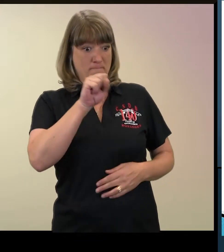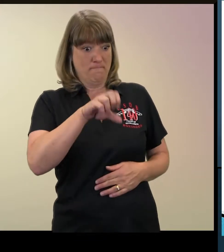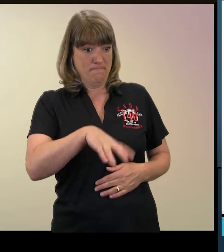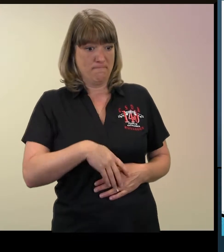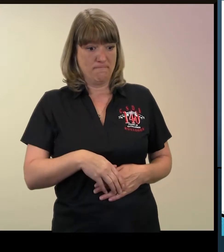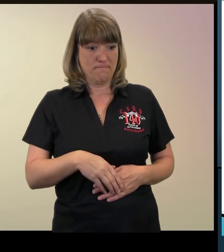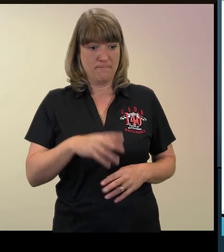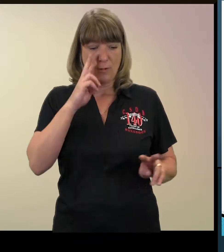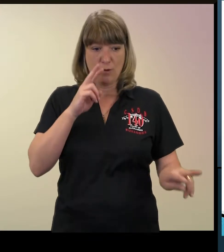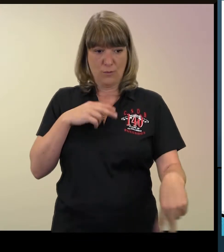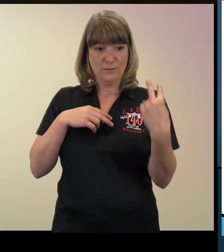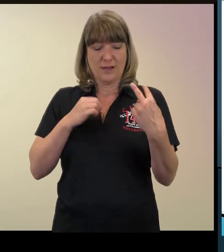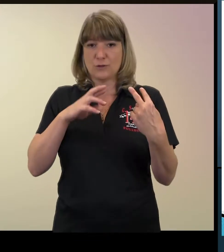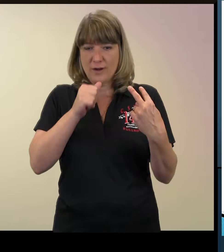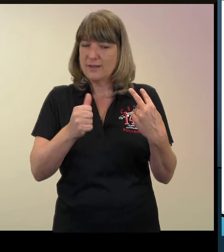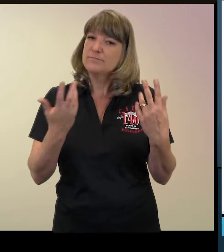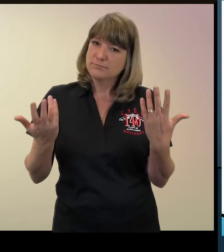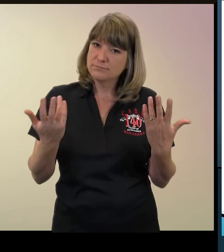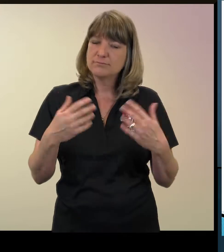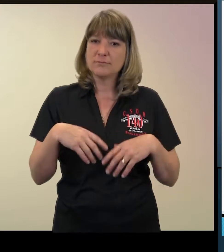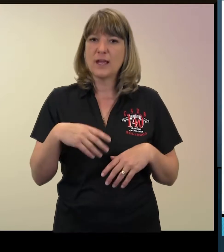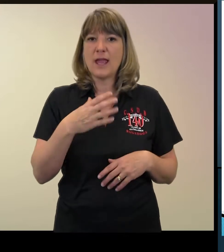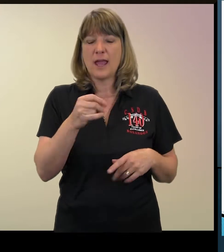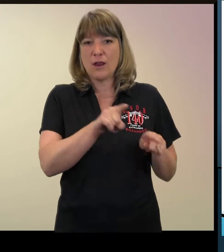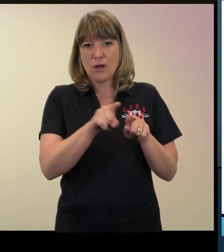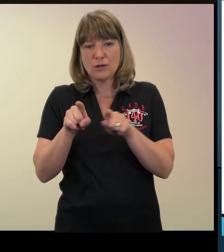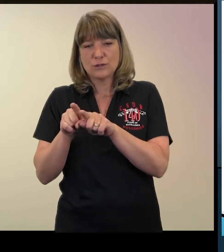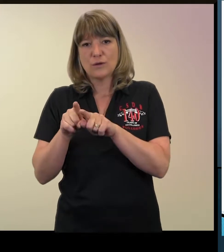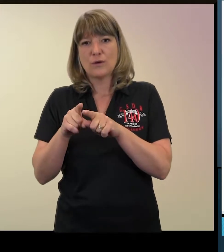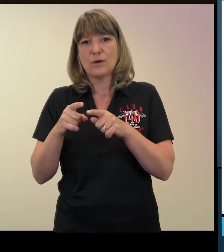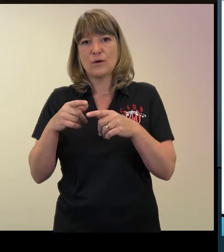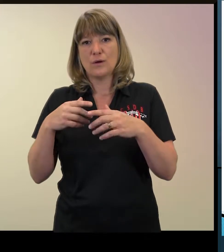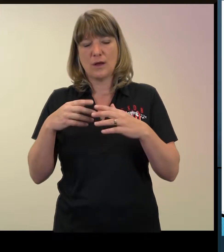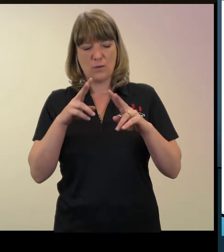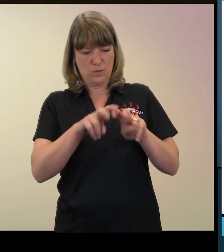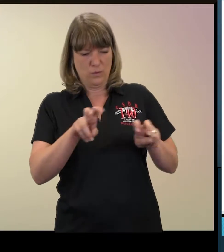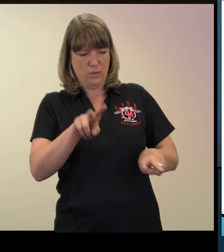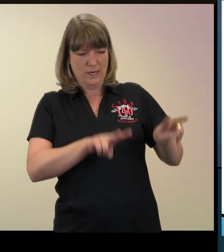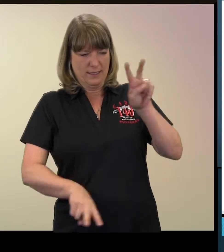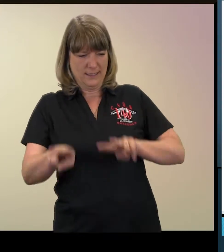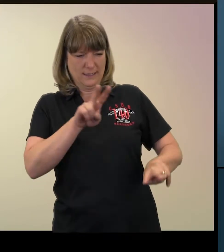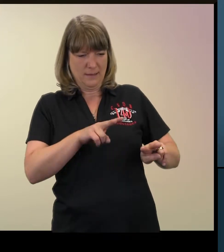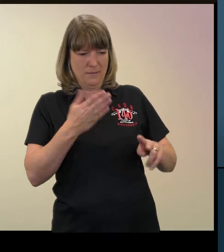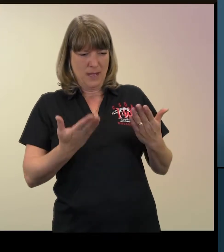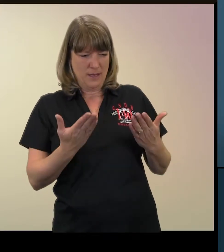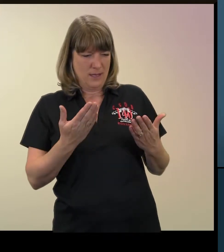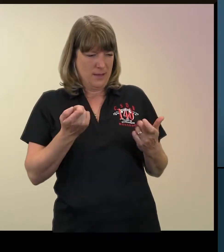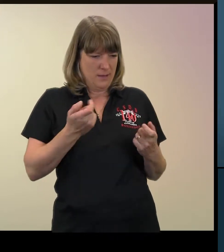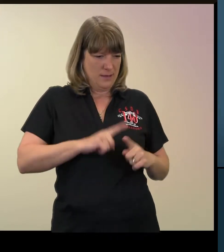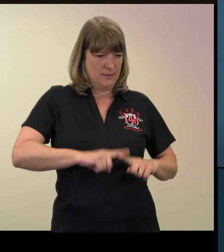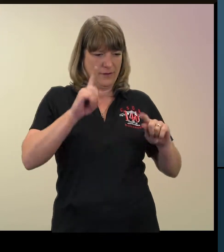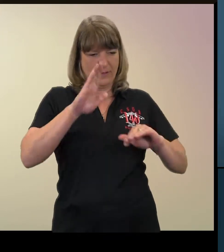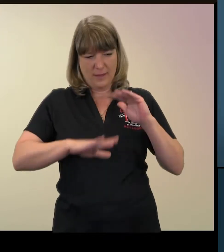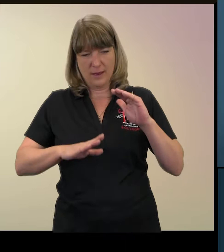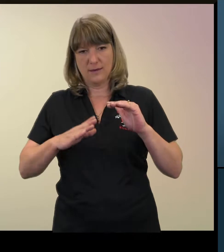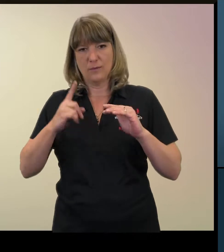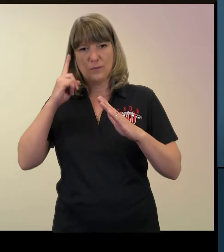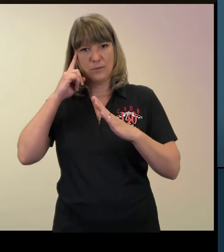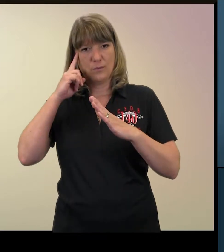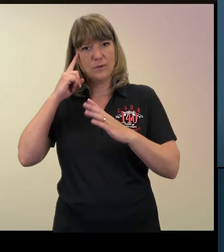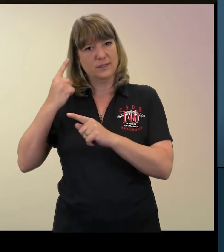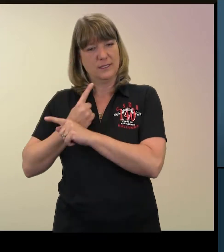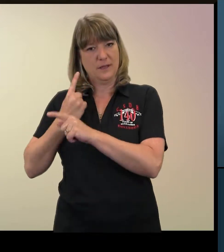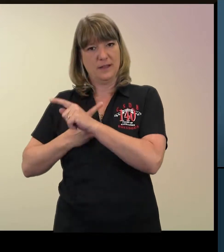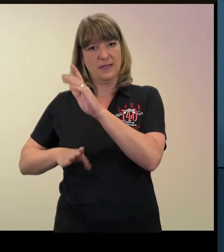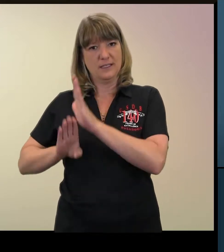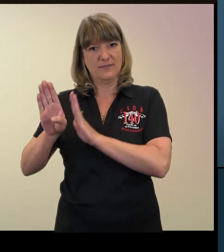not, or the ways that we're assessing that look different than how we would expect a child who's typically